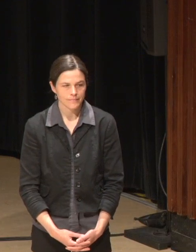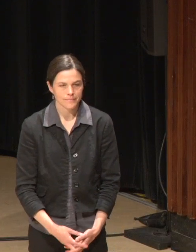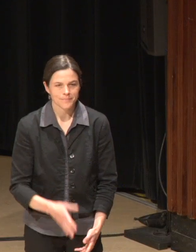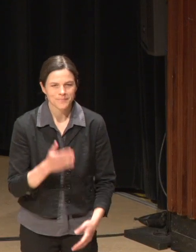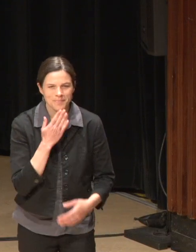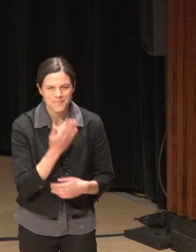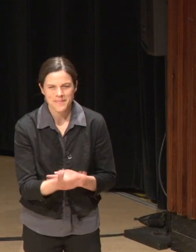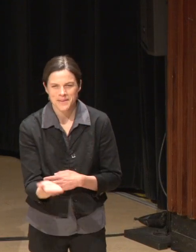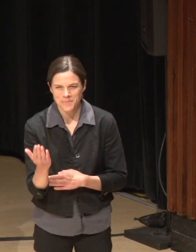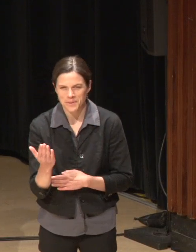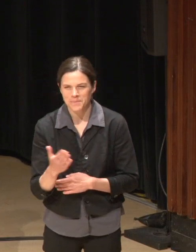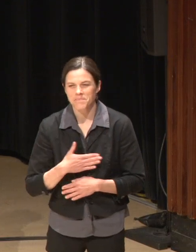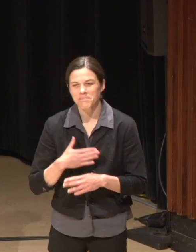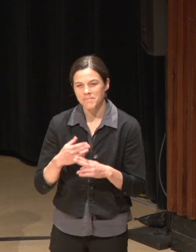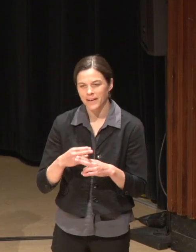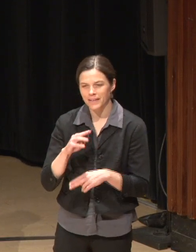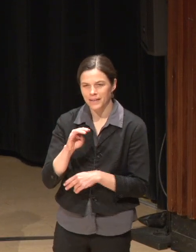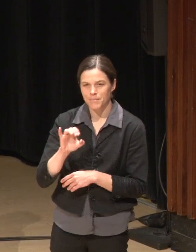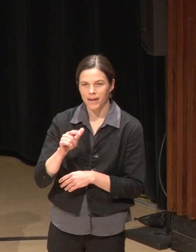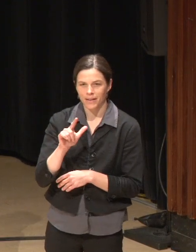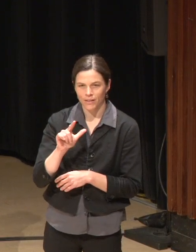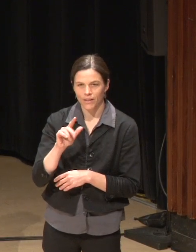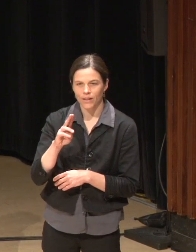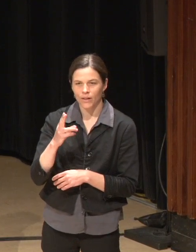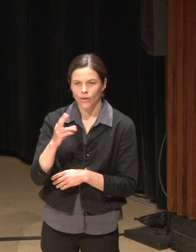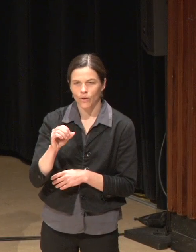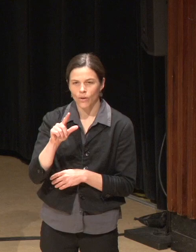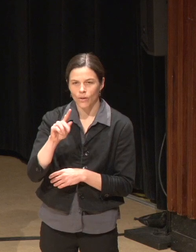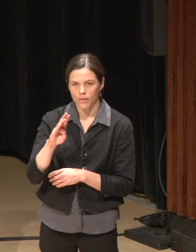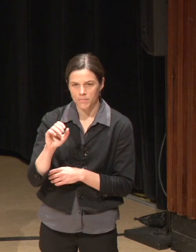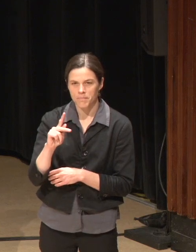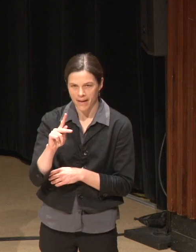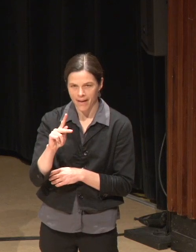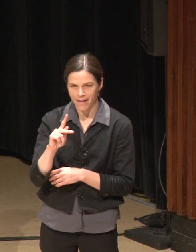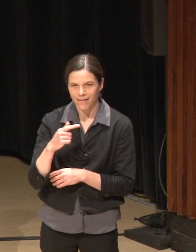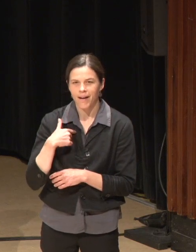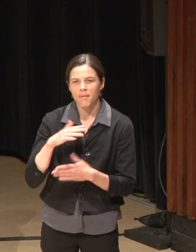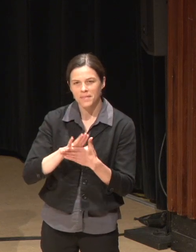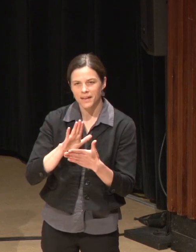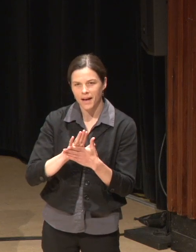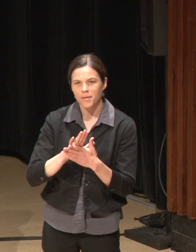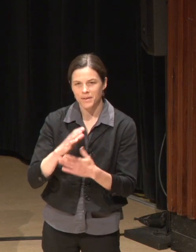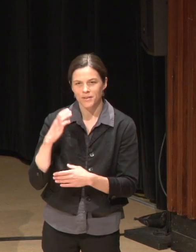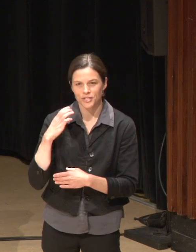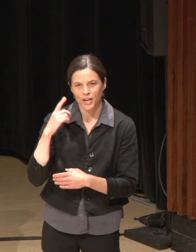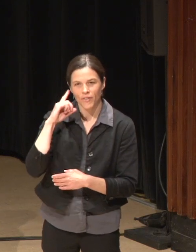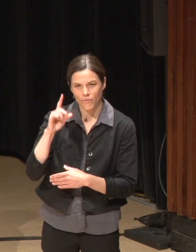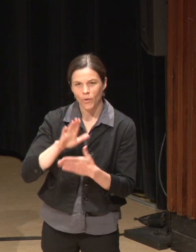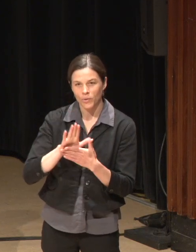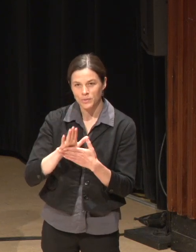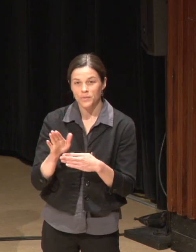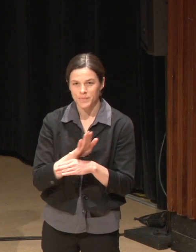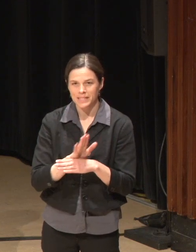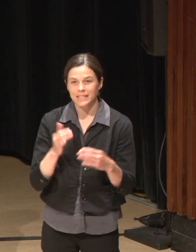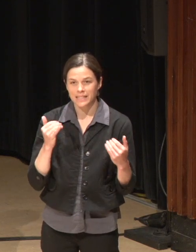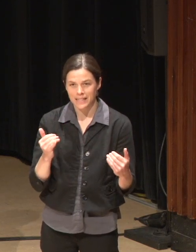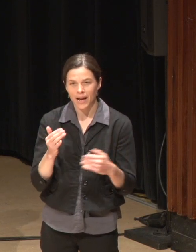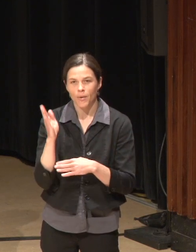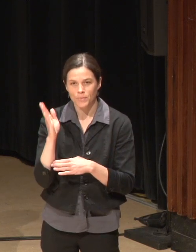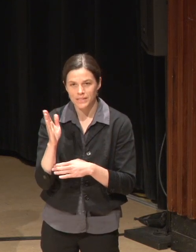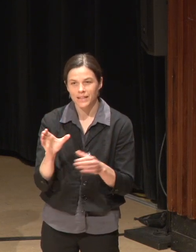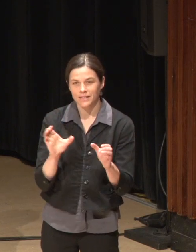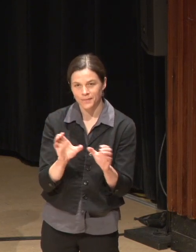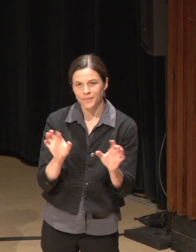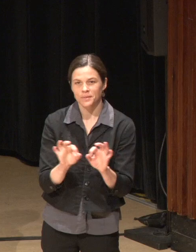Good morning. My name is Michael Hobeck, and I am the Academic Chair for the School of Business. We will now begin the presentation of certificates